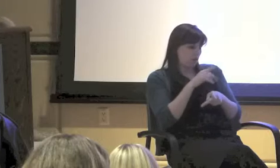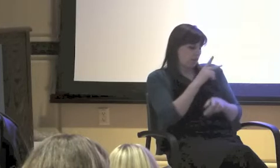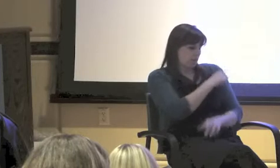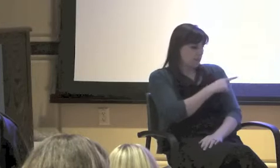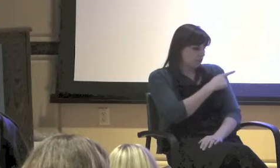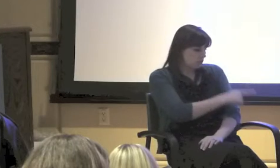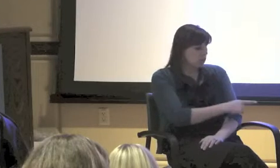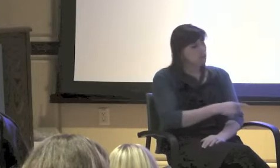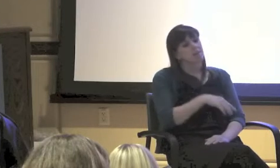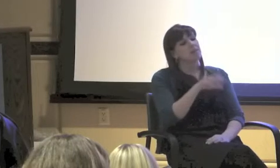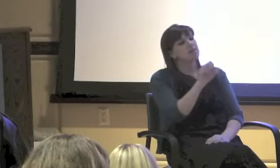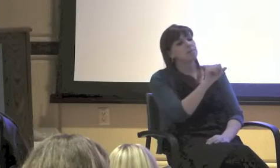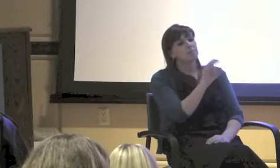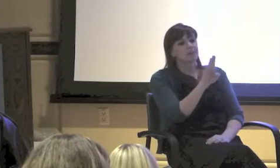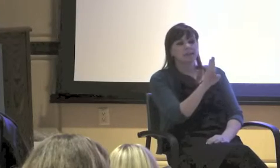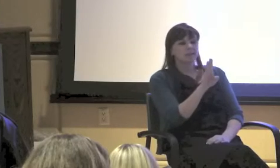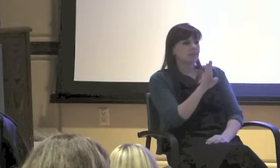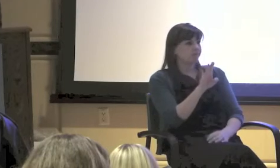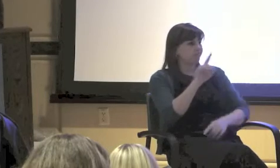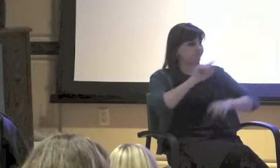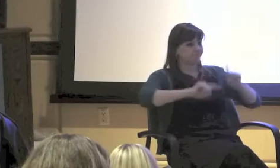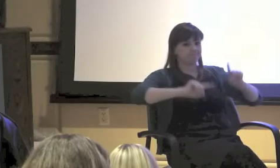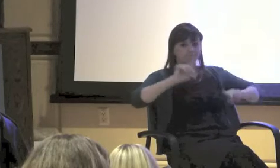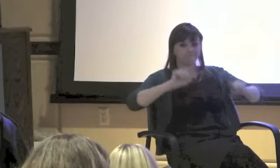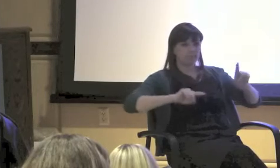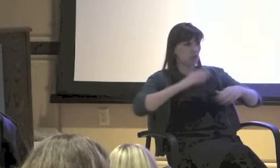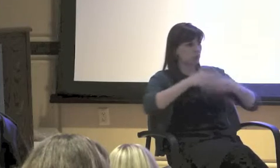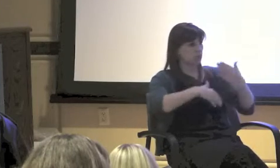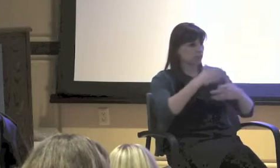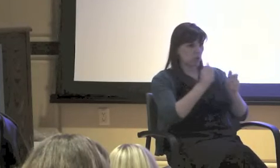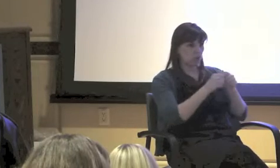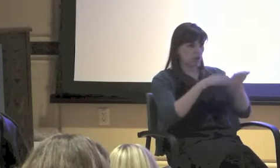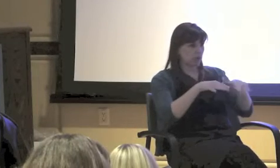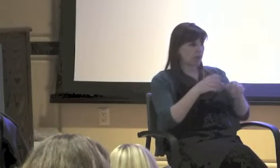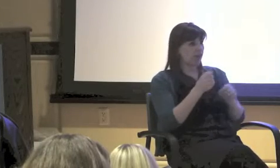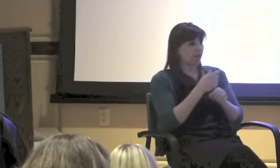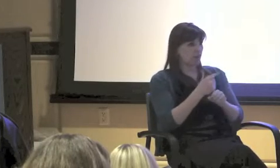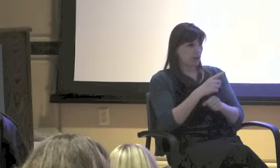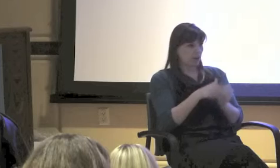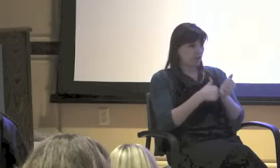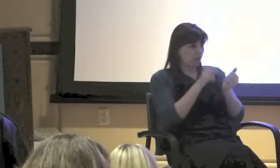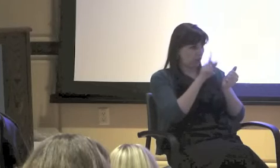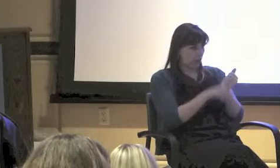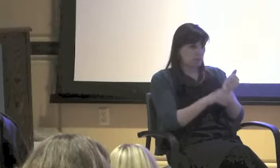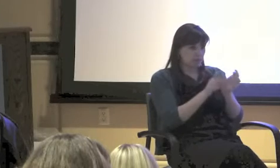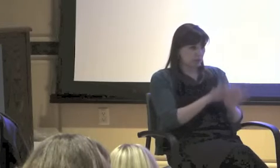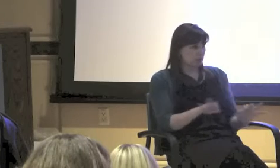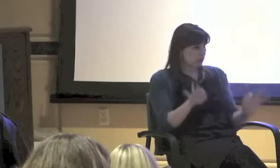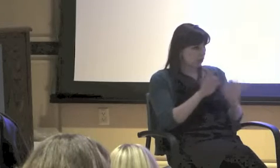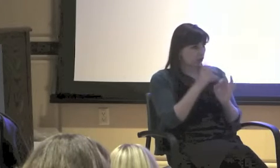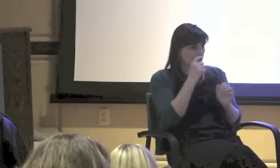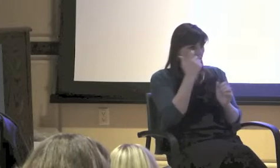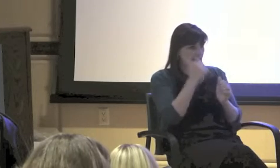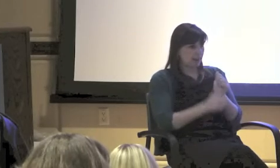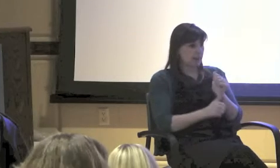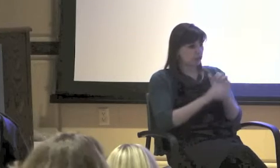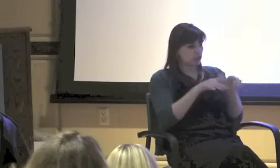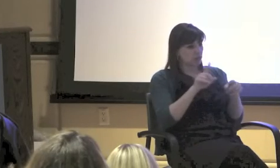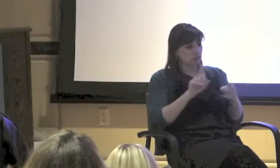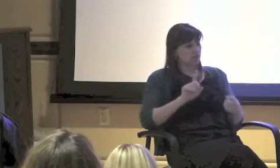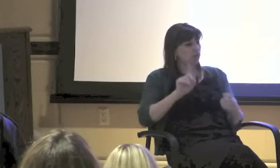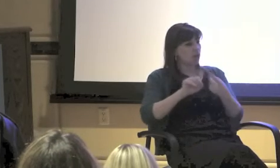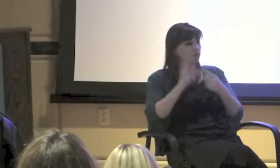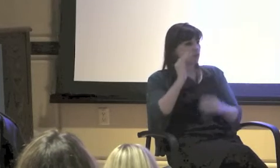Spina bifida is a dynamic process in children. An annual follow-up is necessary for these children even into adulthood.